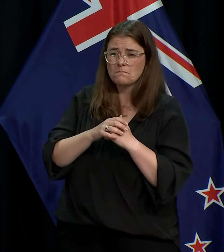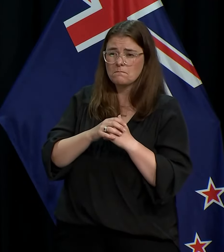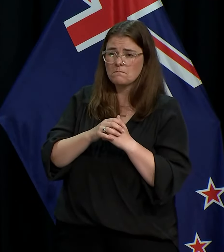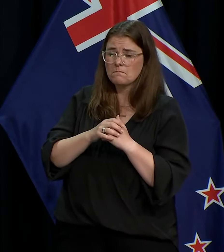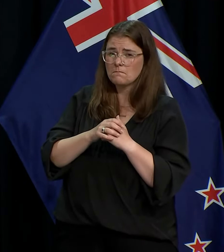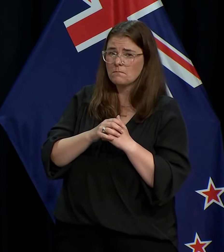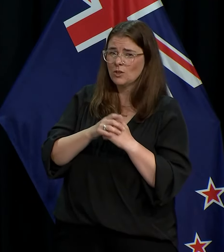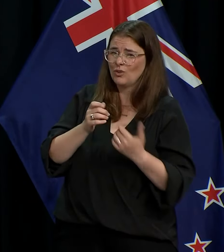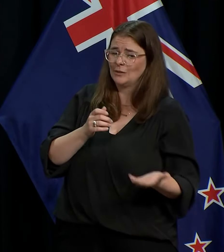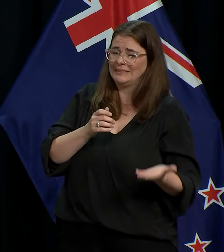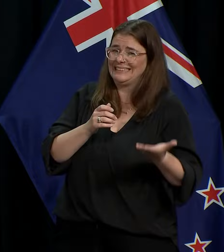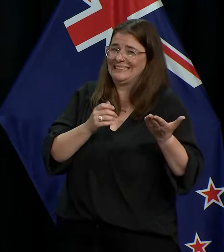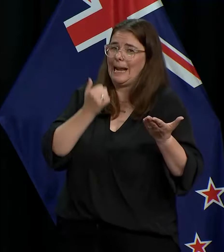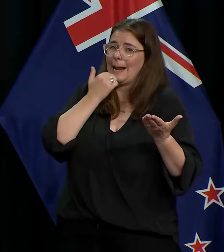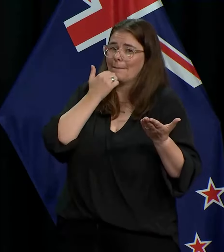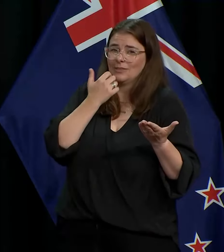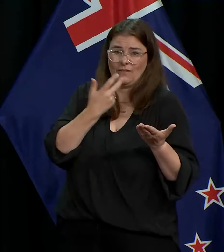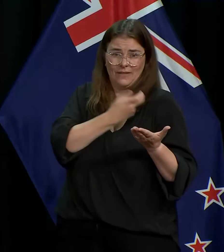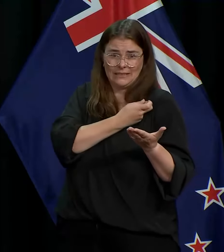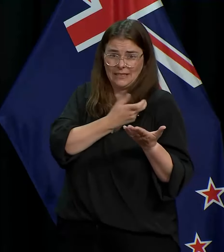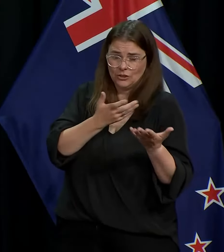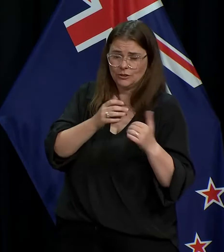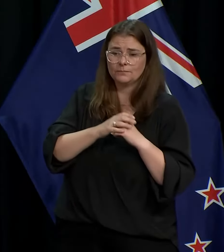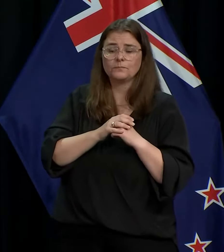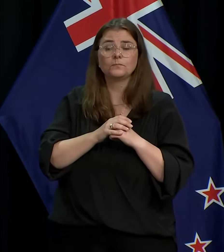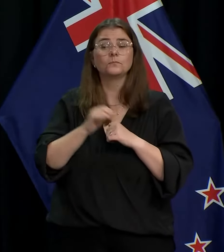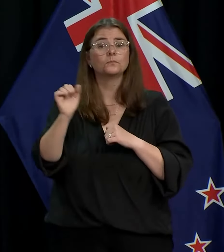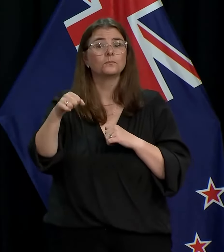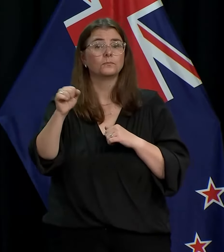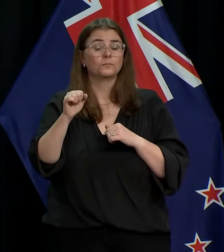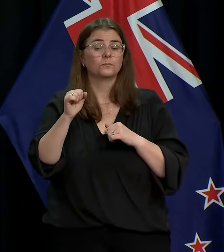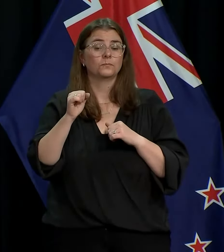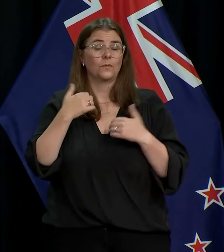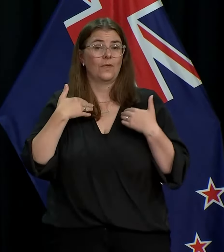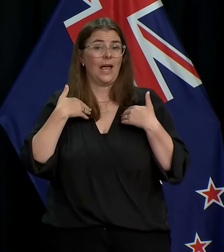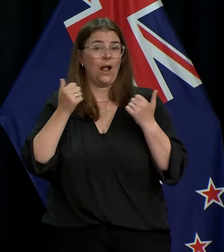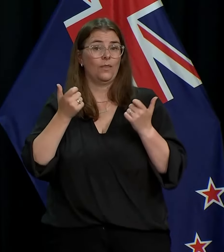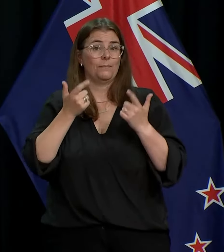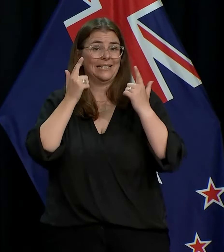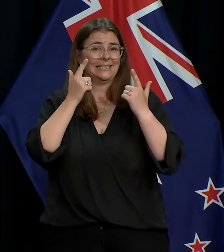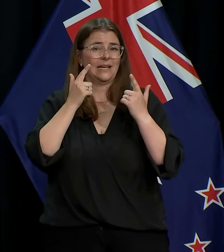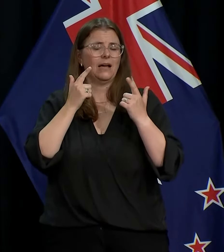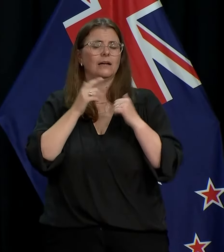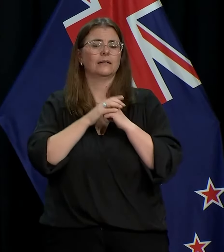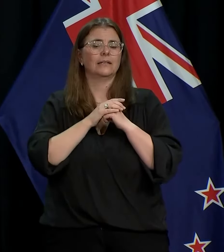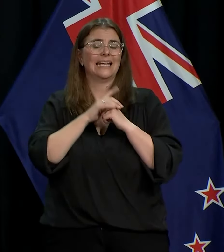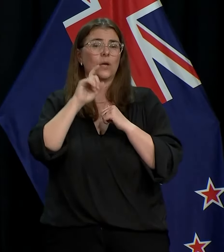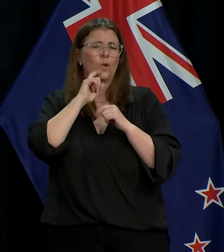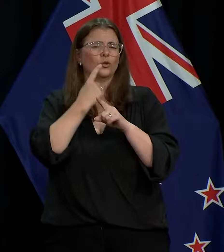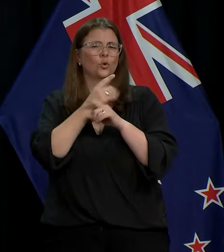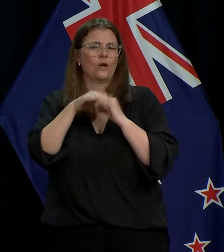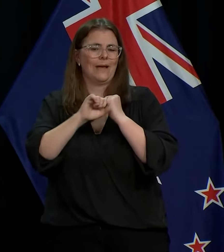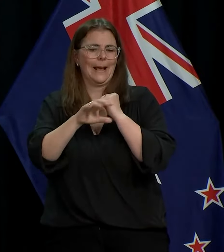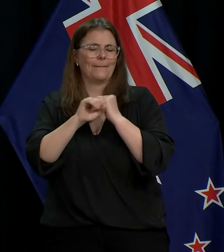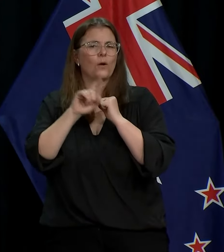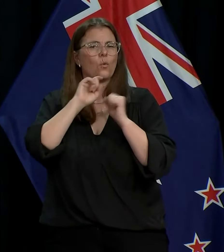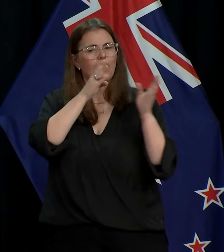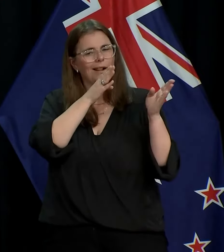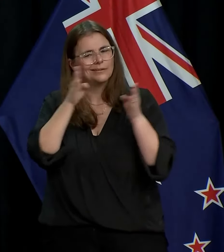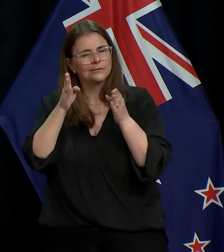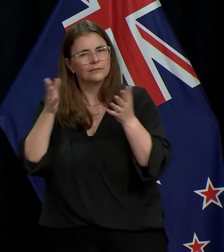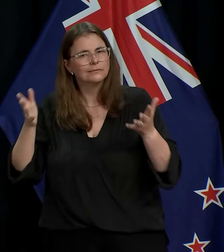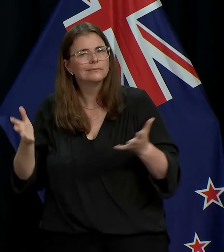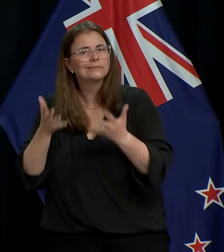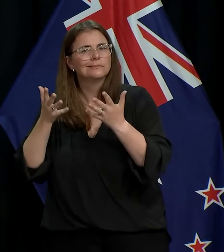up our vaccinations, COVID as well. And you'll see from Minister Little, when he speaks in a bit more detail to that campaign, you'll see there'll be a particular focus there on